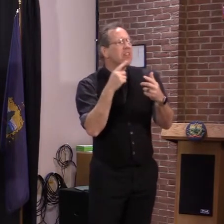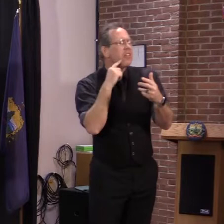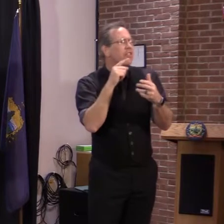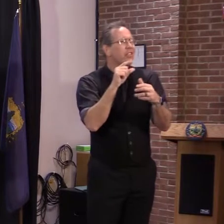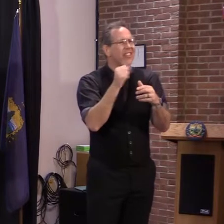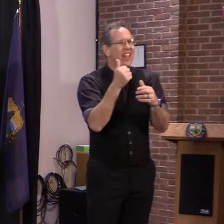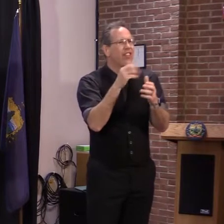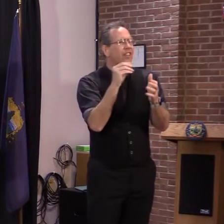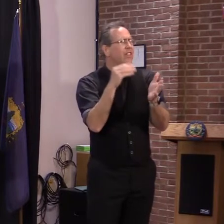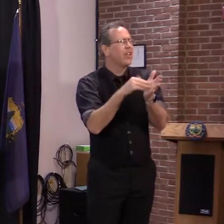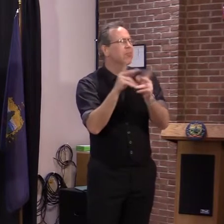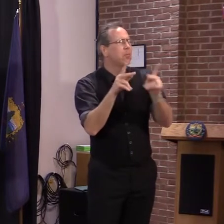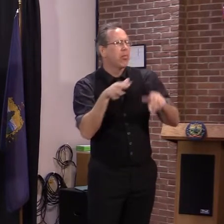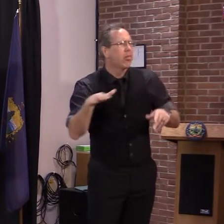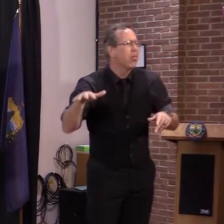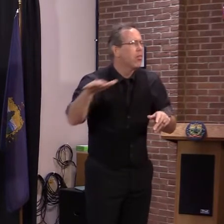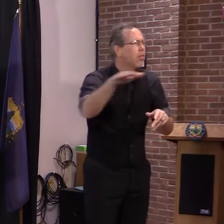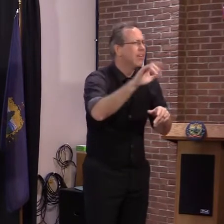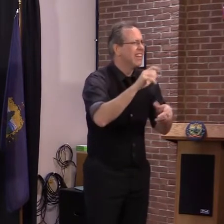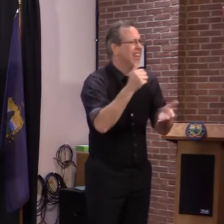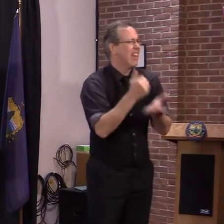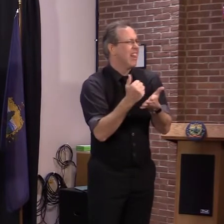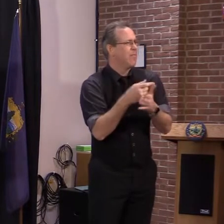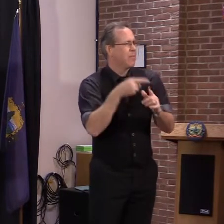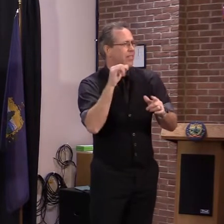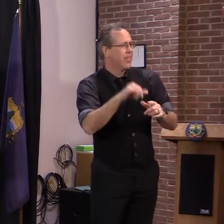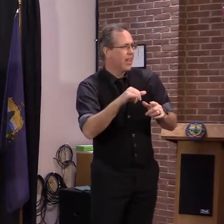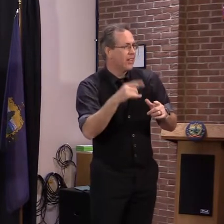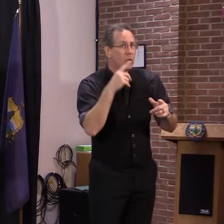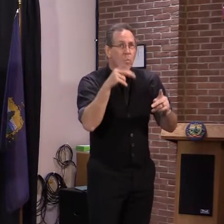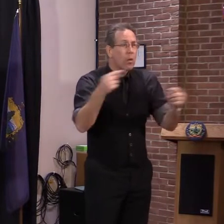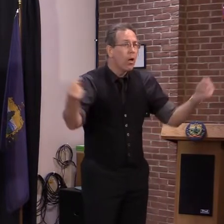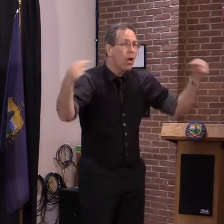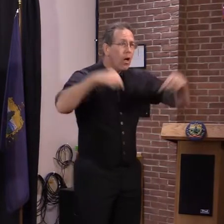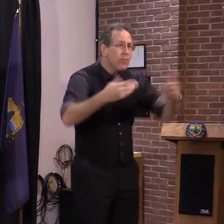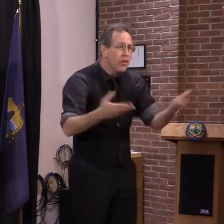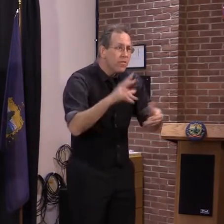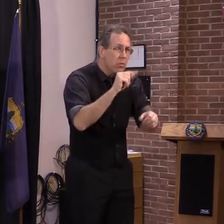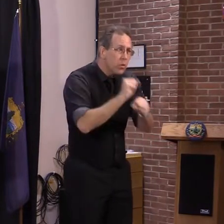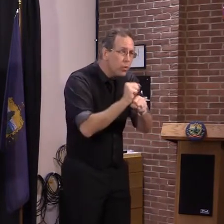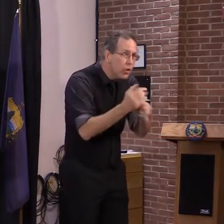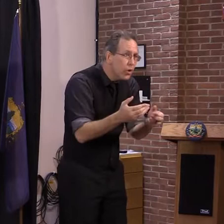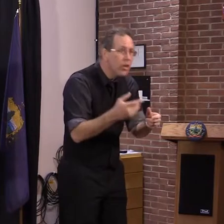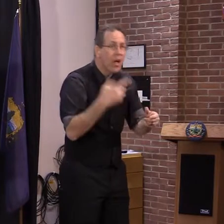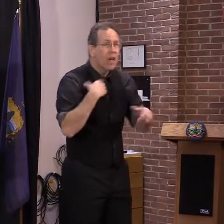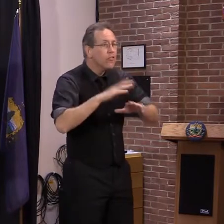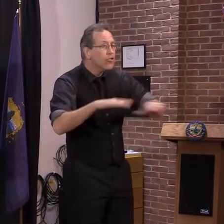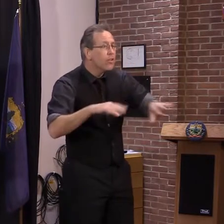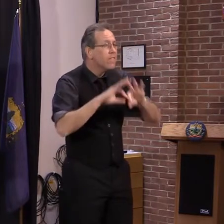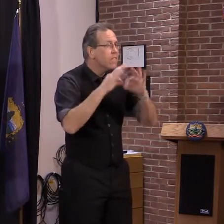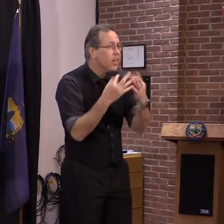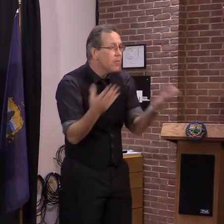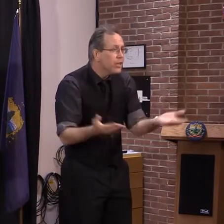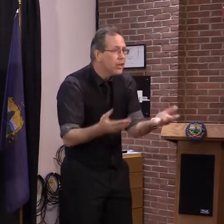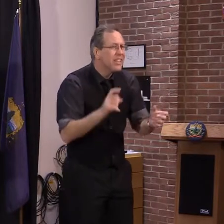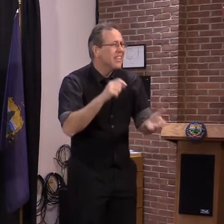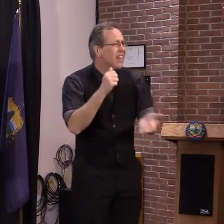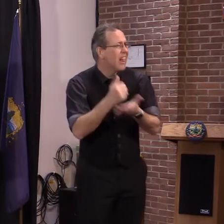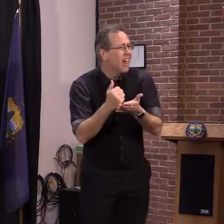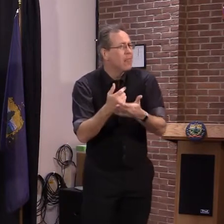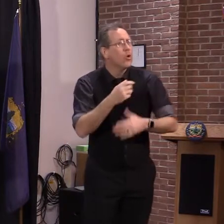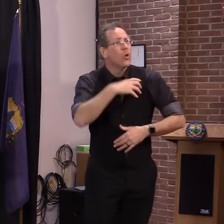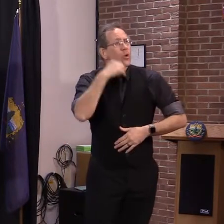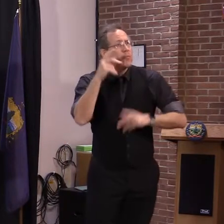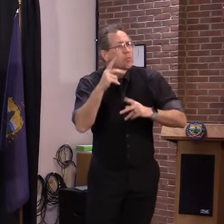affordable, help attract workers, help families with kids, and much, much more. It